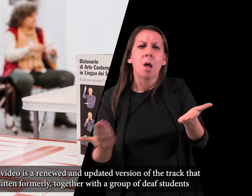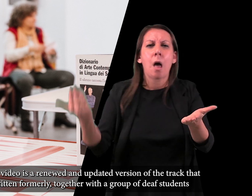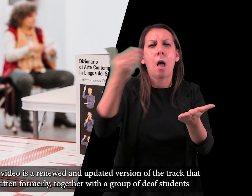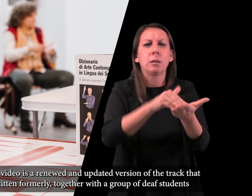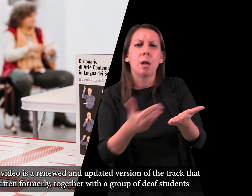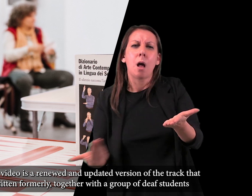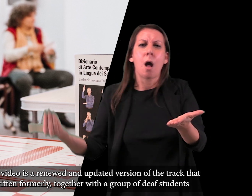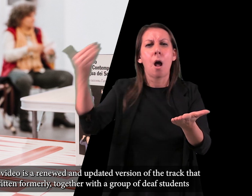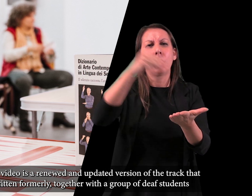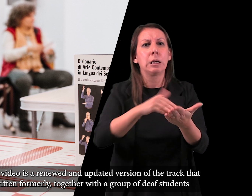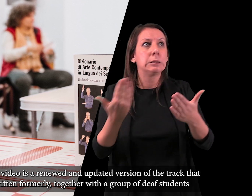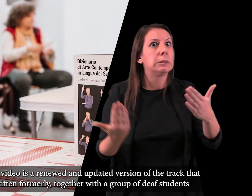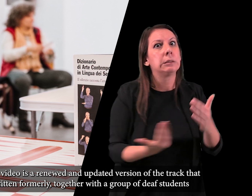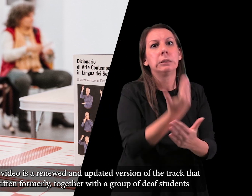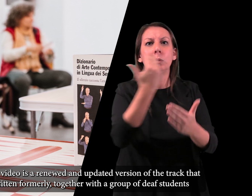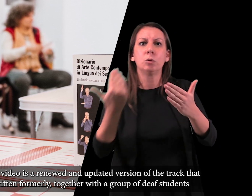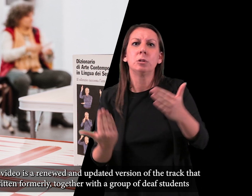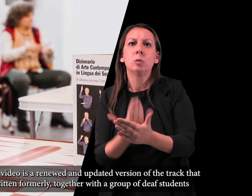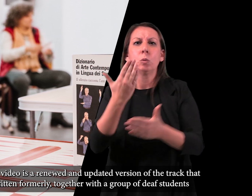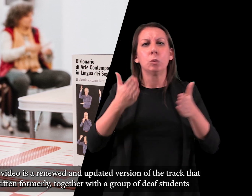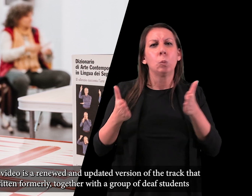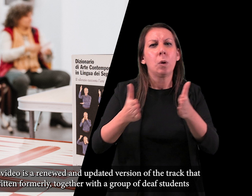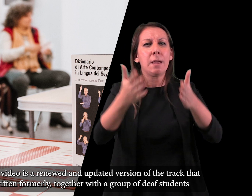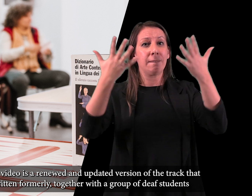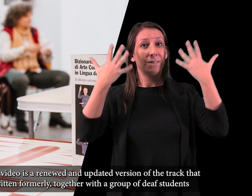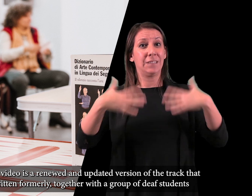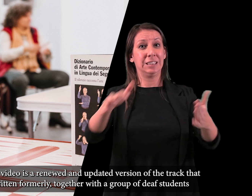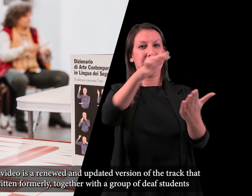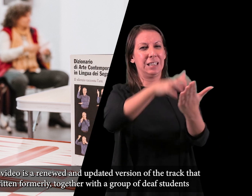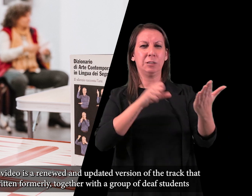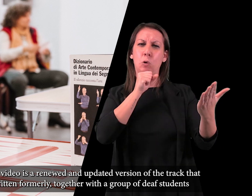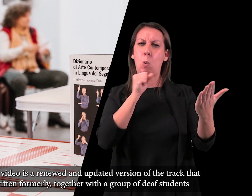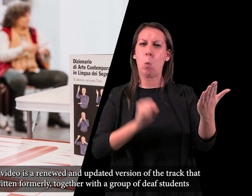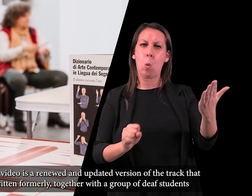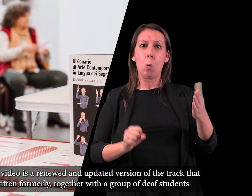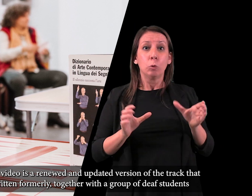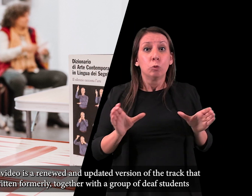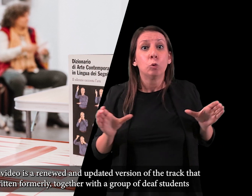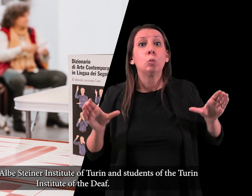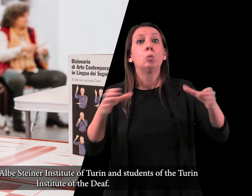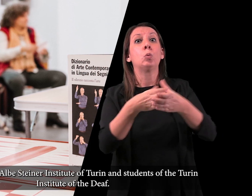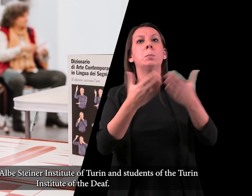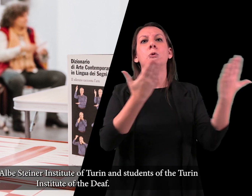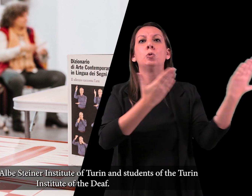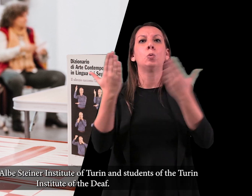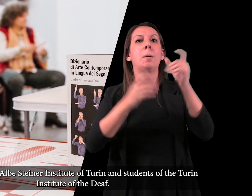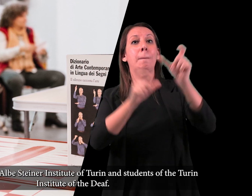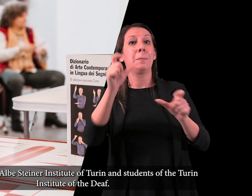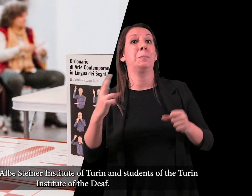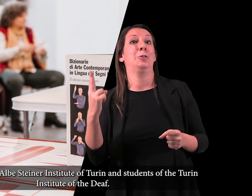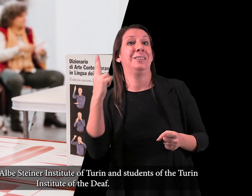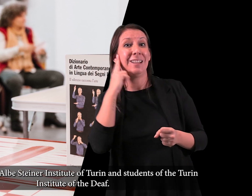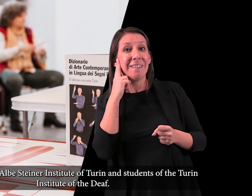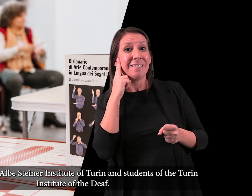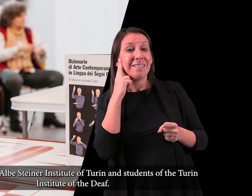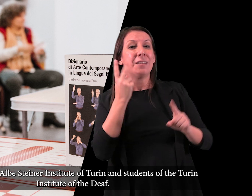formally together with a group of deaf students attending the Albesteiner Institute of